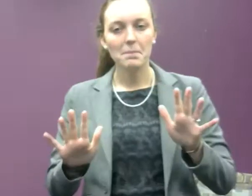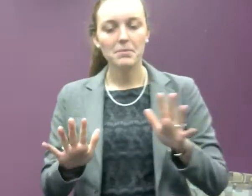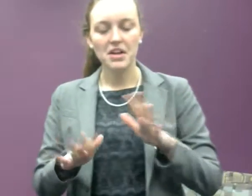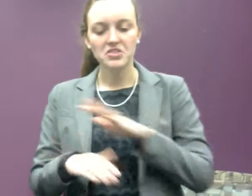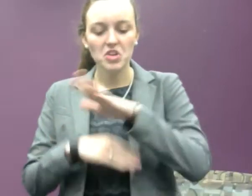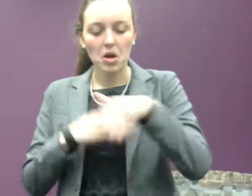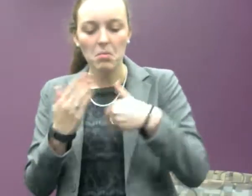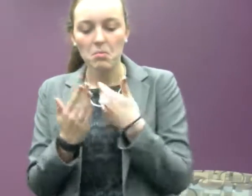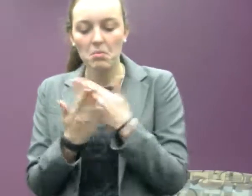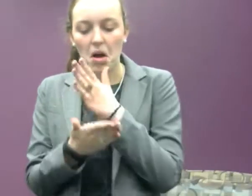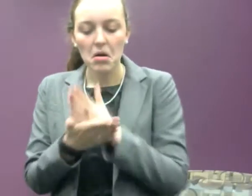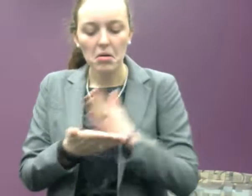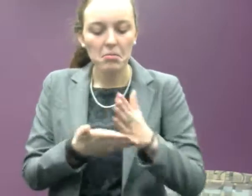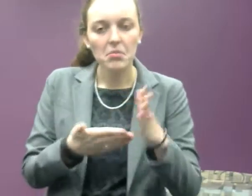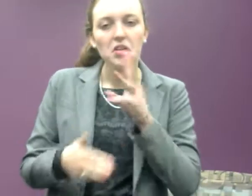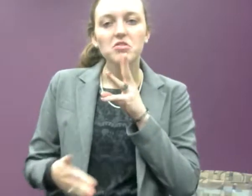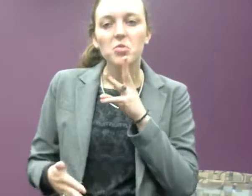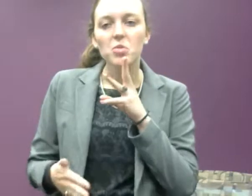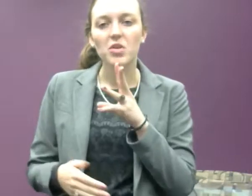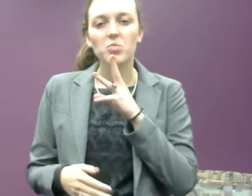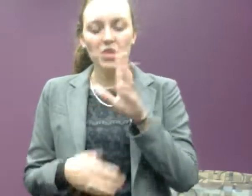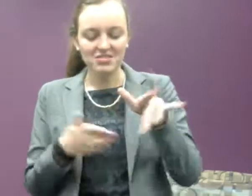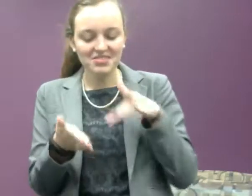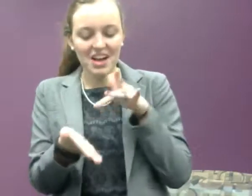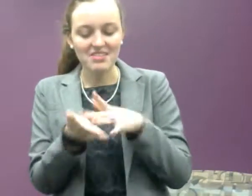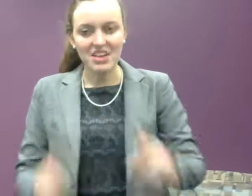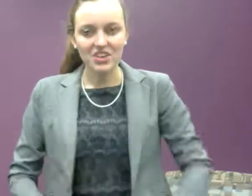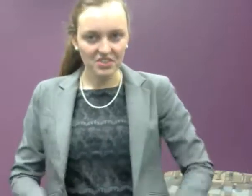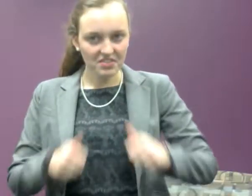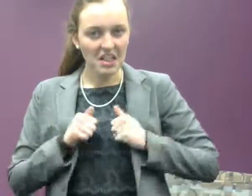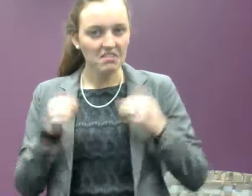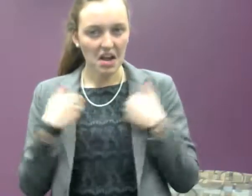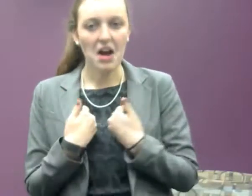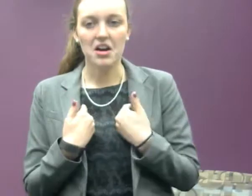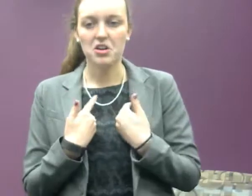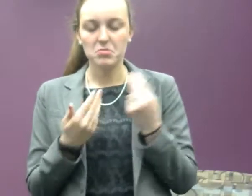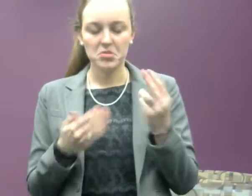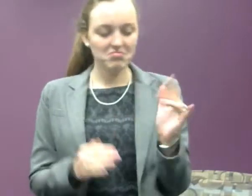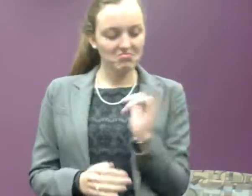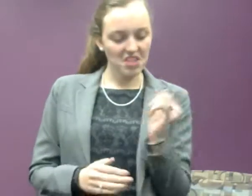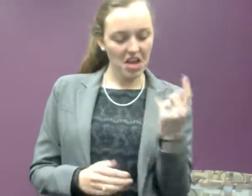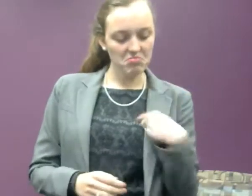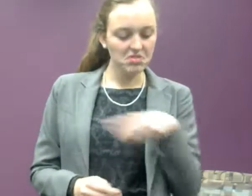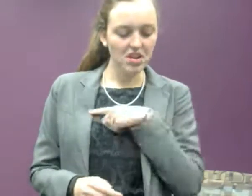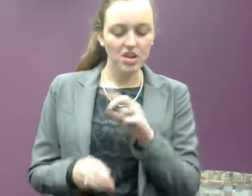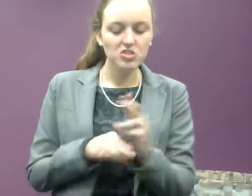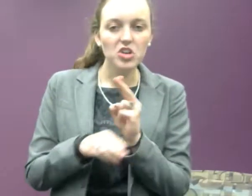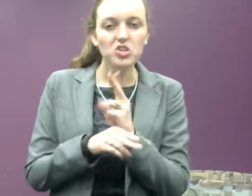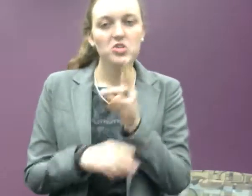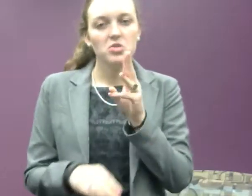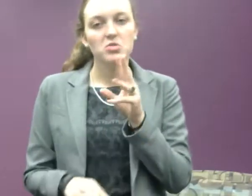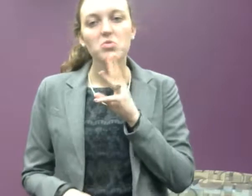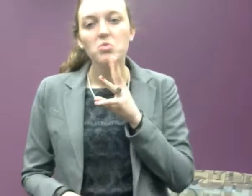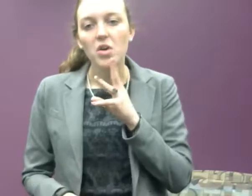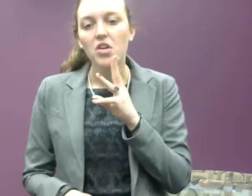Everybody knows that water is essential for life. Animals like you and I, we use water to dilute our waste, to fill